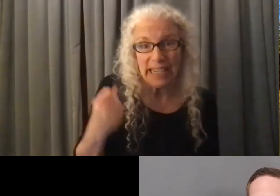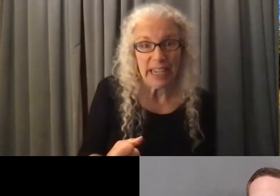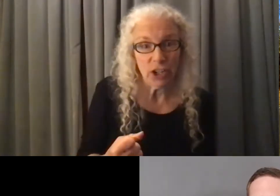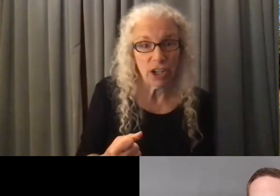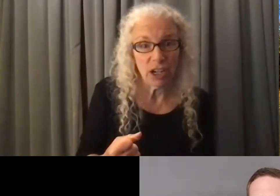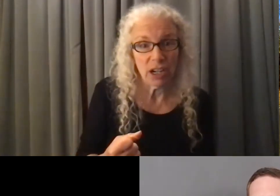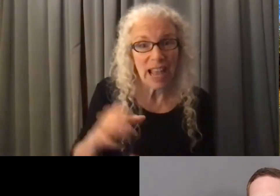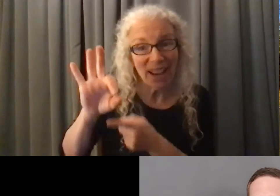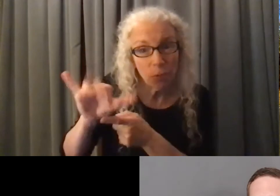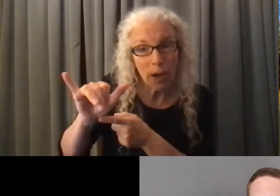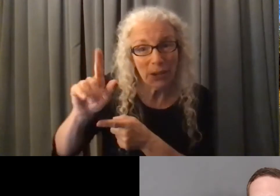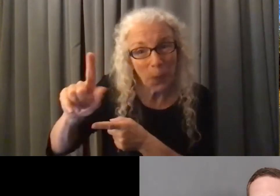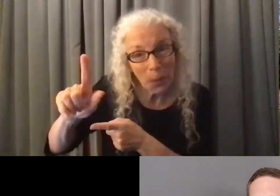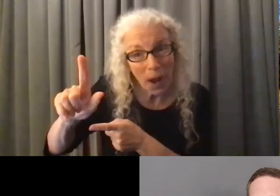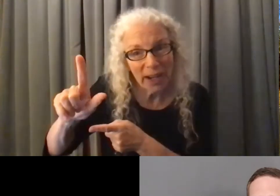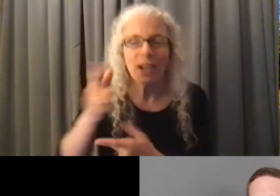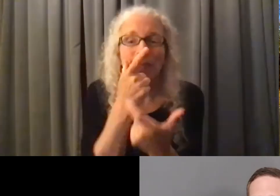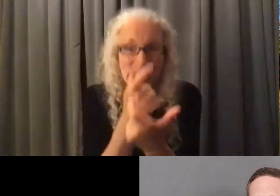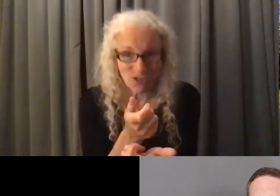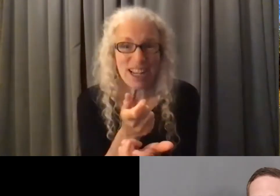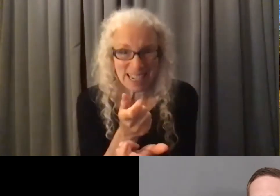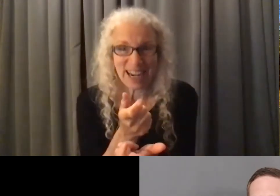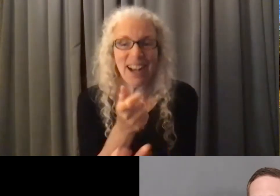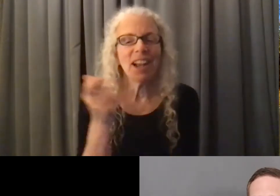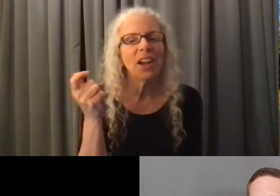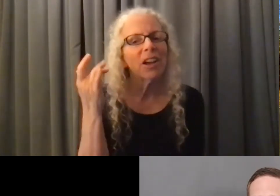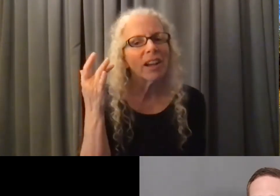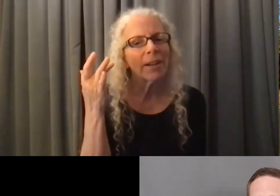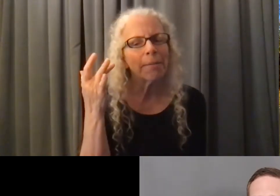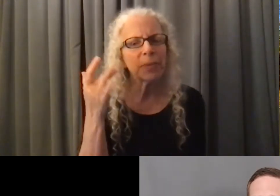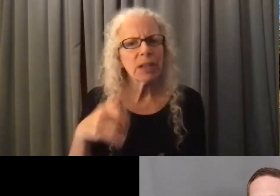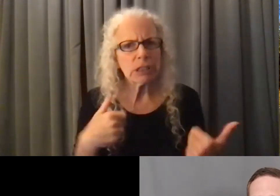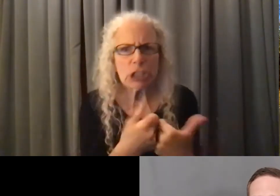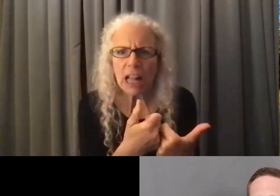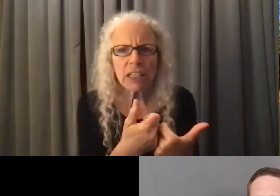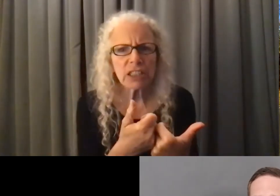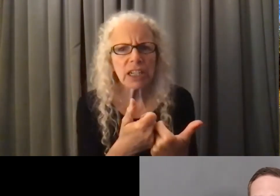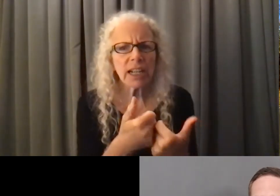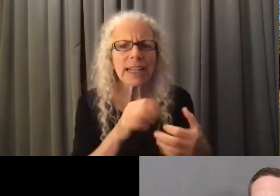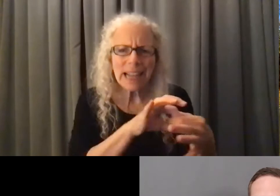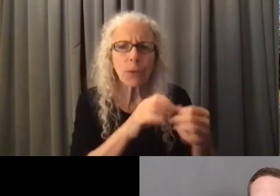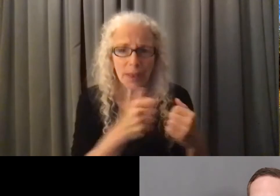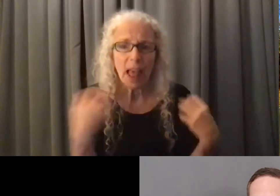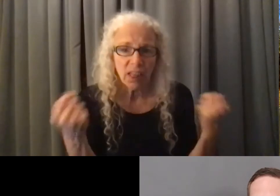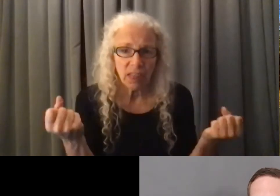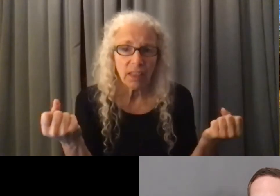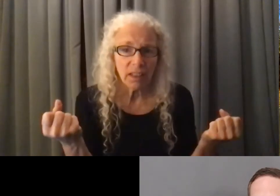an interesting year because it was so challenging health-wise and